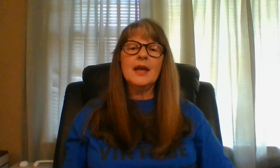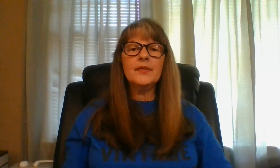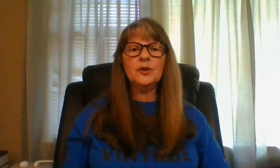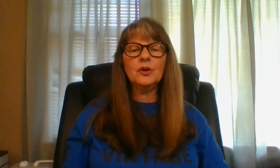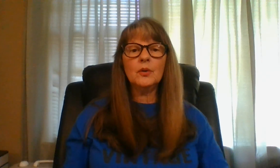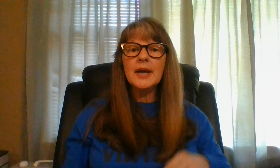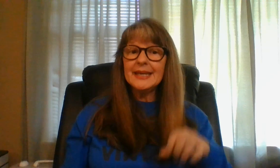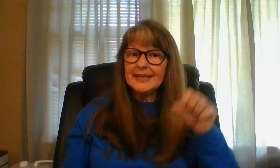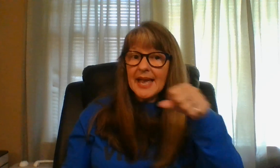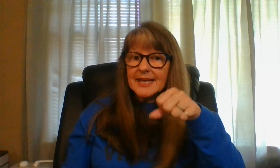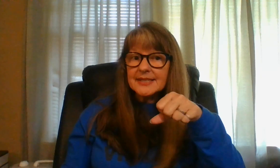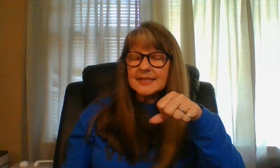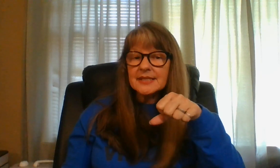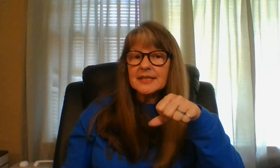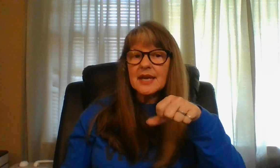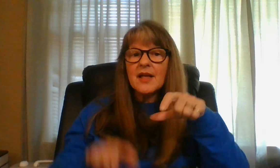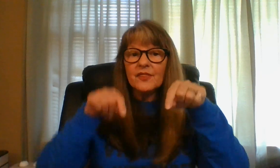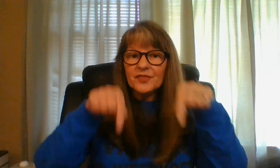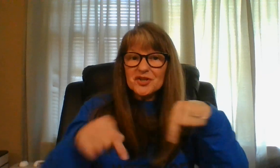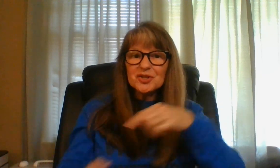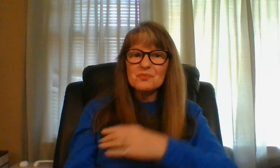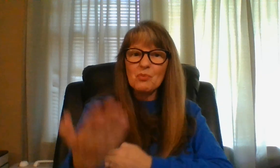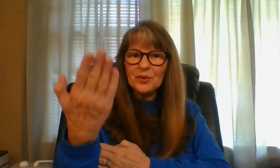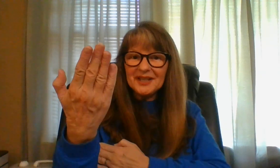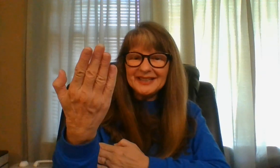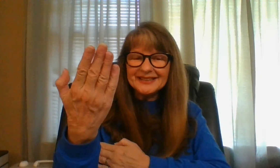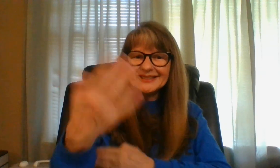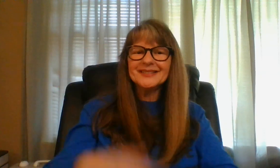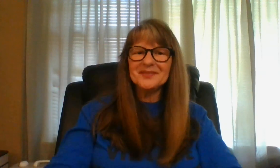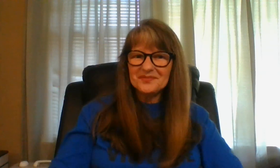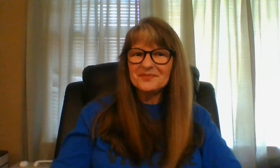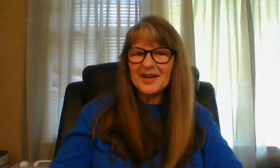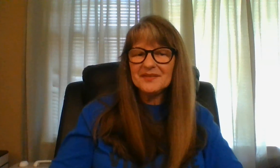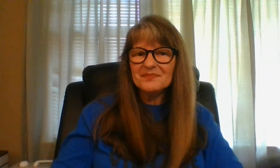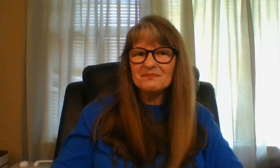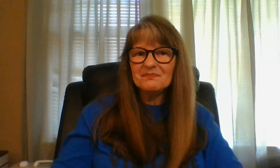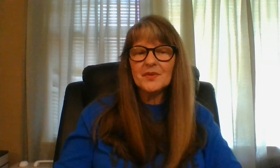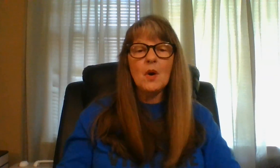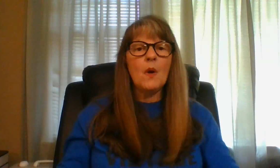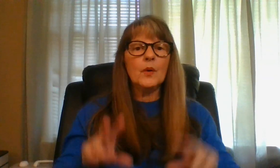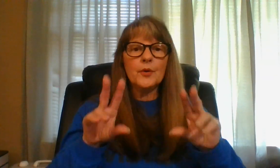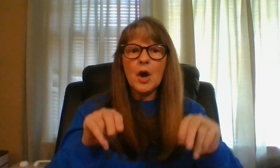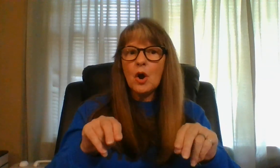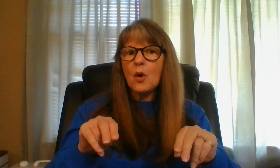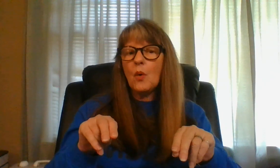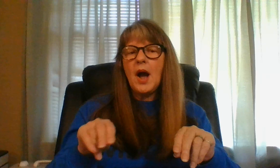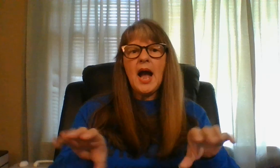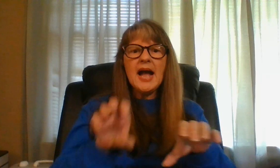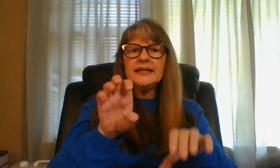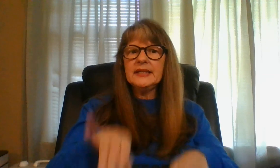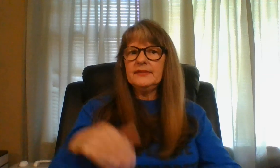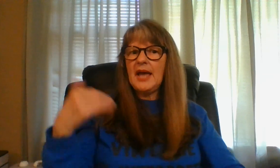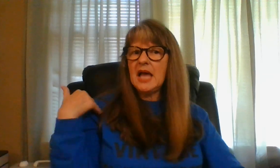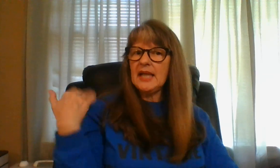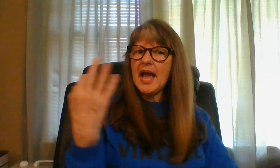And then you go, yes, this morning, right? Or no, I did that